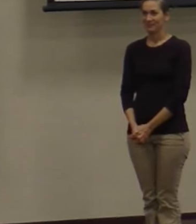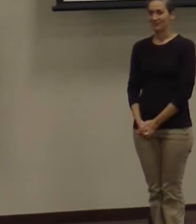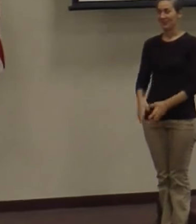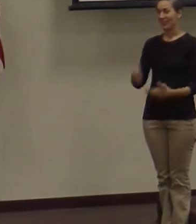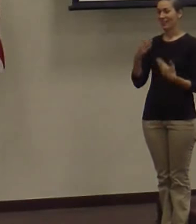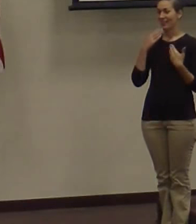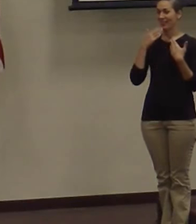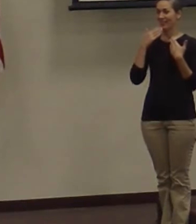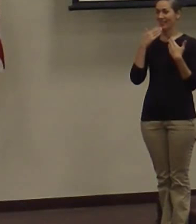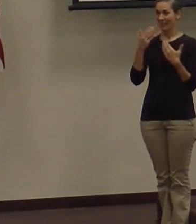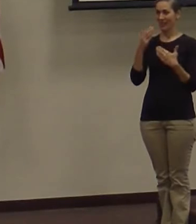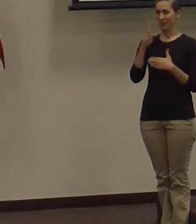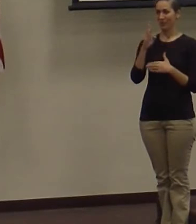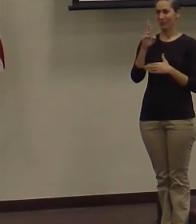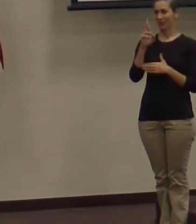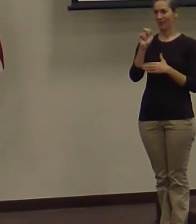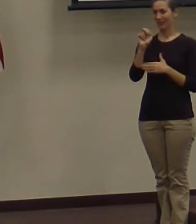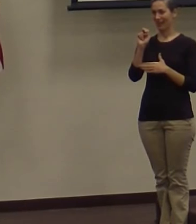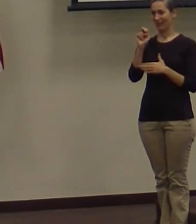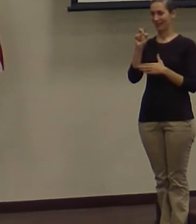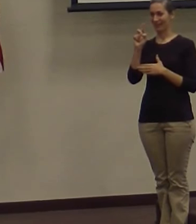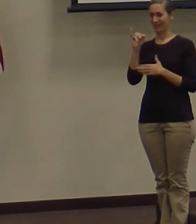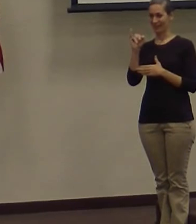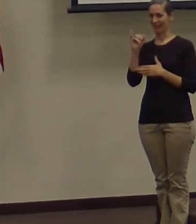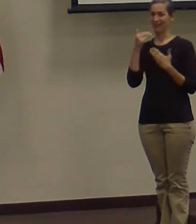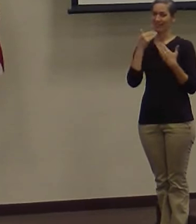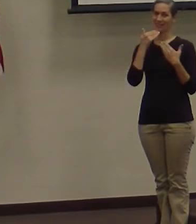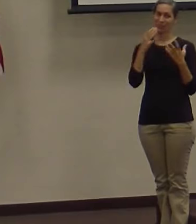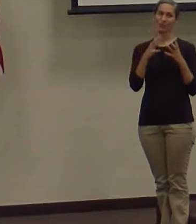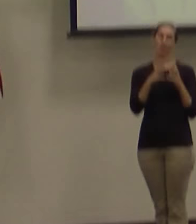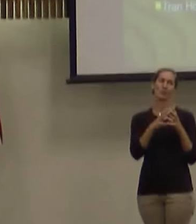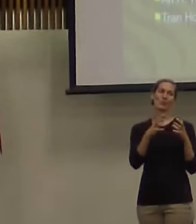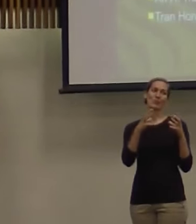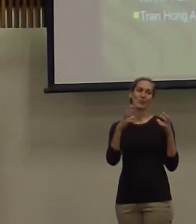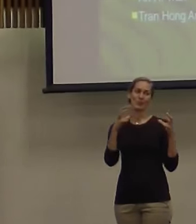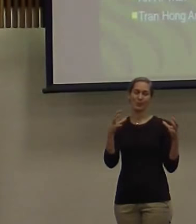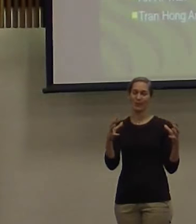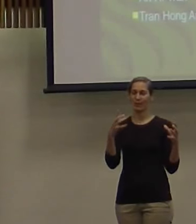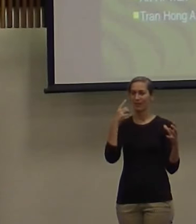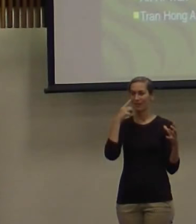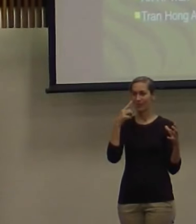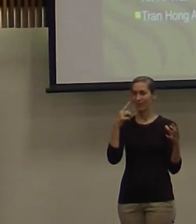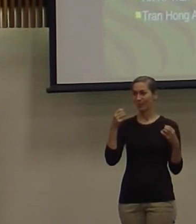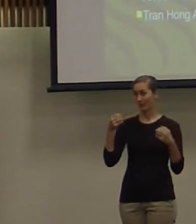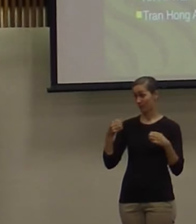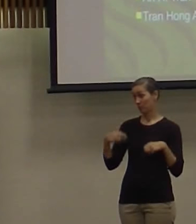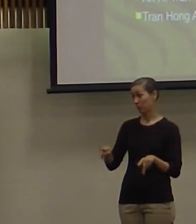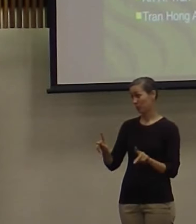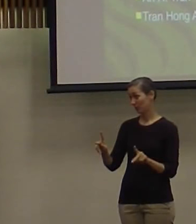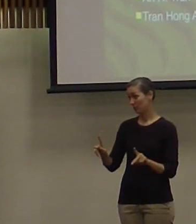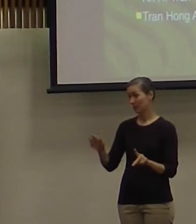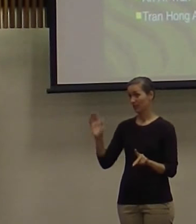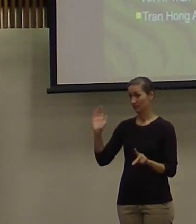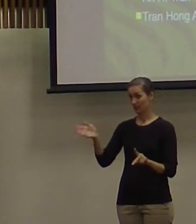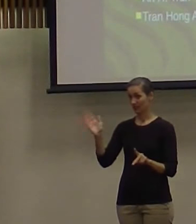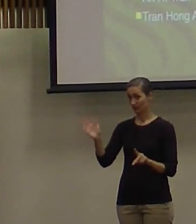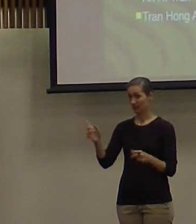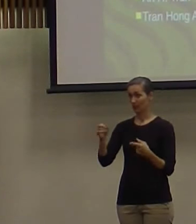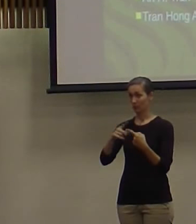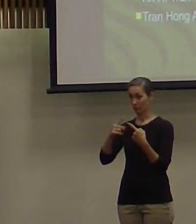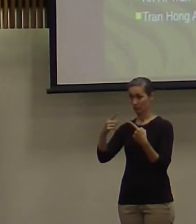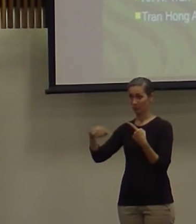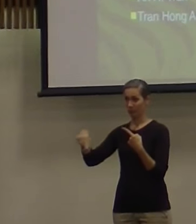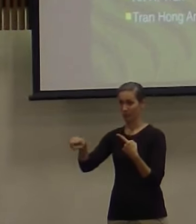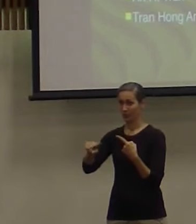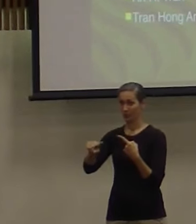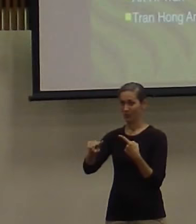Thank you, Bro Brandy. And thank you so much for this opportunity to speak to you and bring the